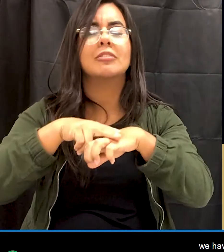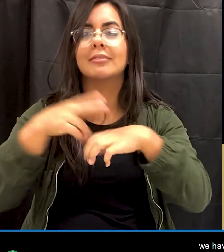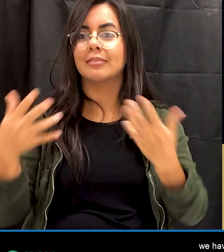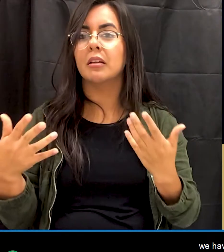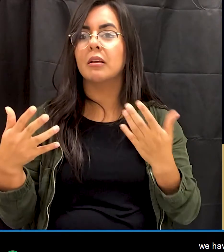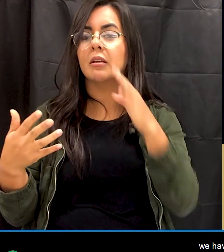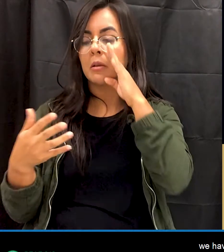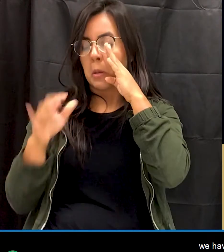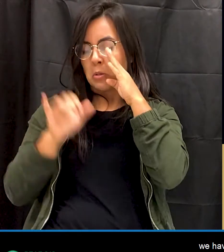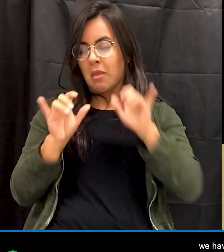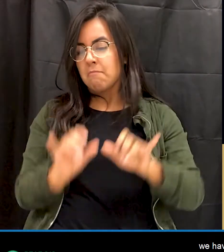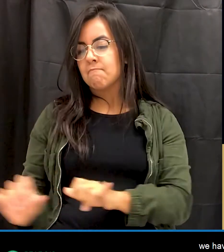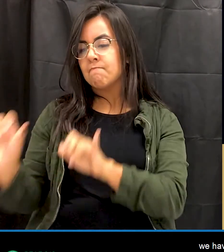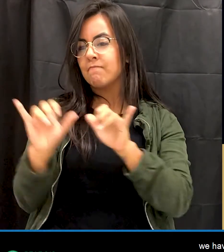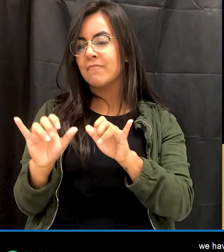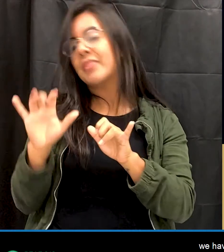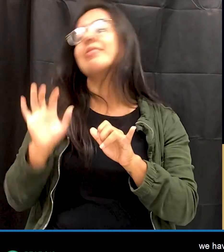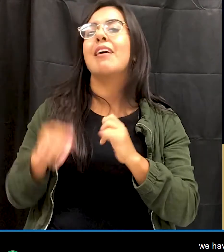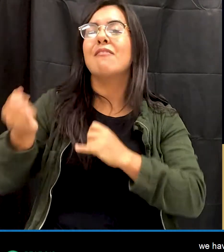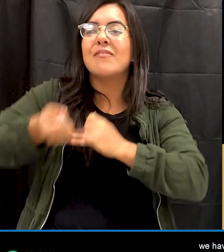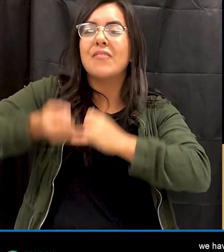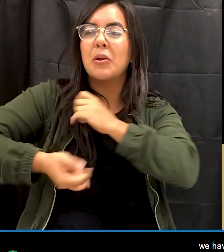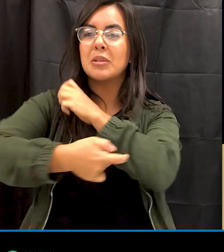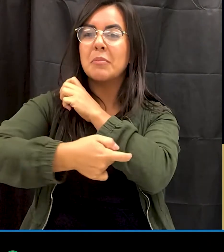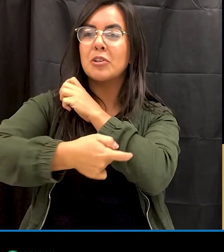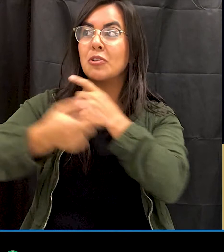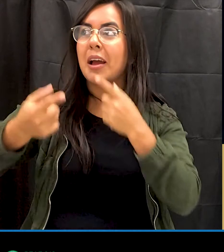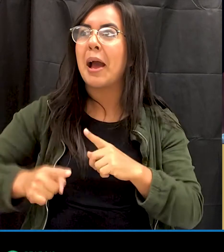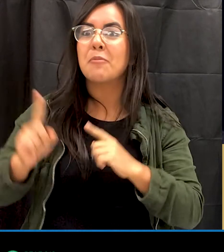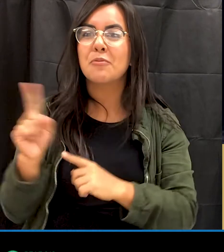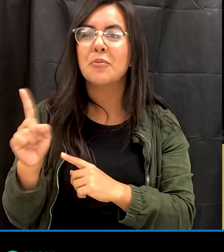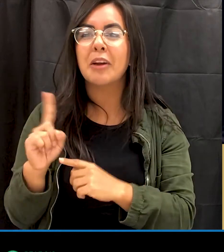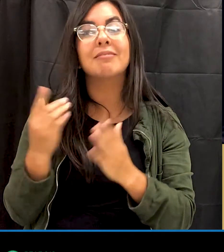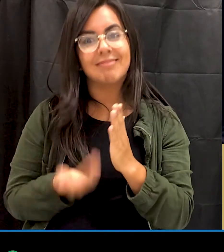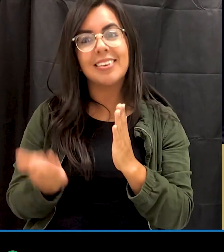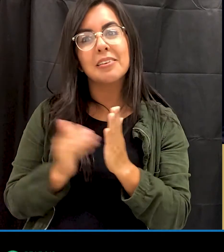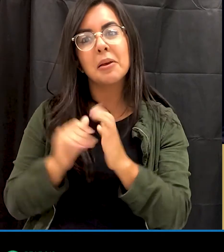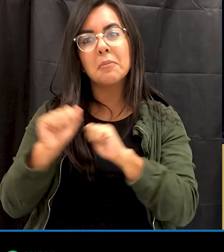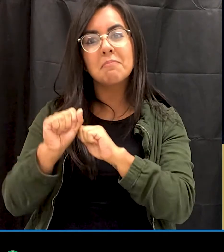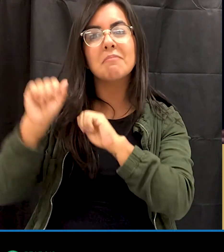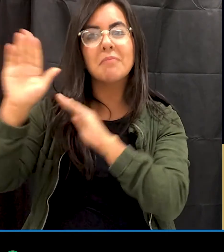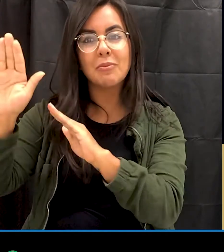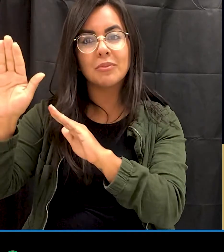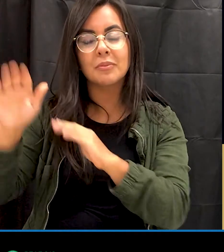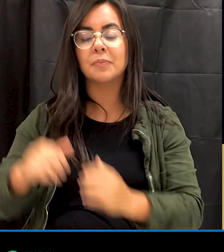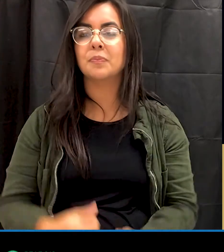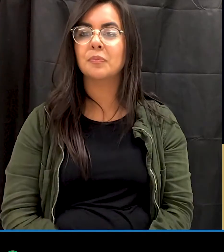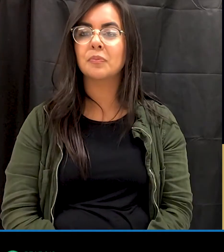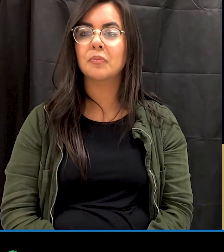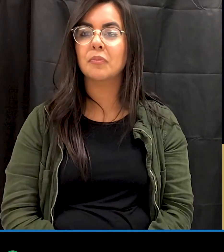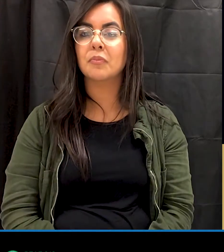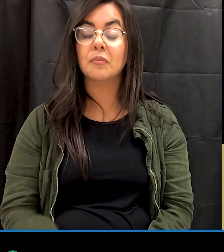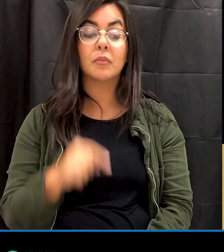this final temptation on the mountain. Matthew lining that up with this mountain motif uses. Or